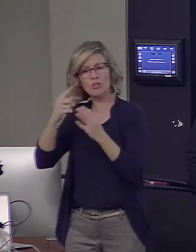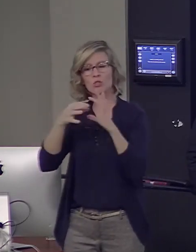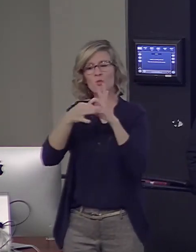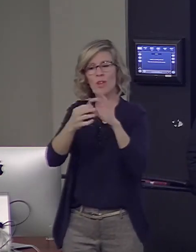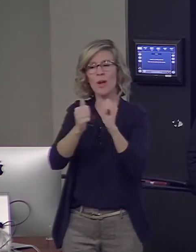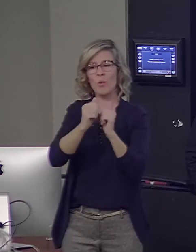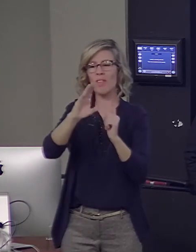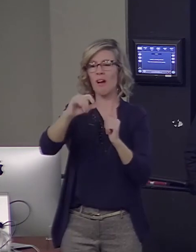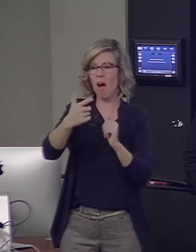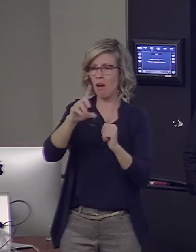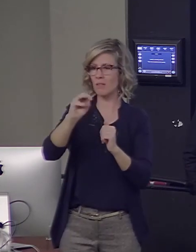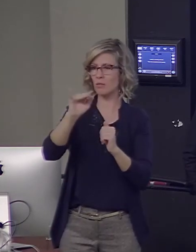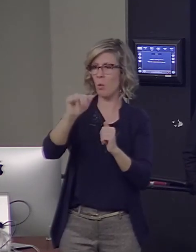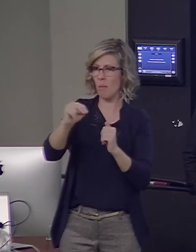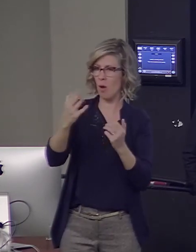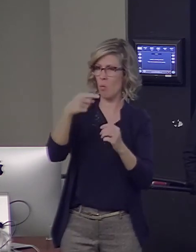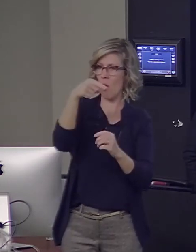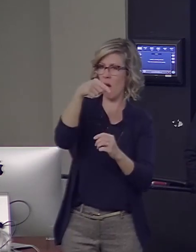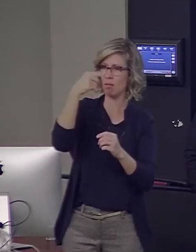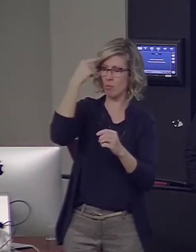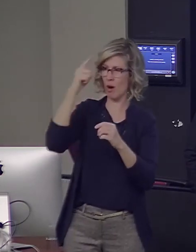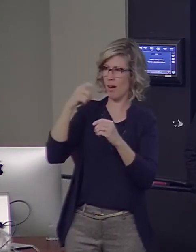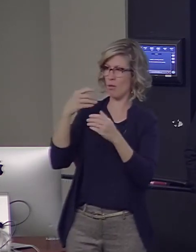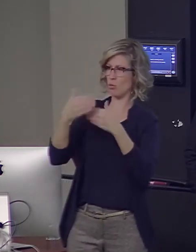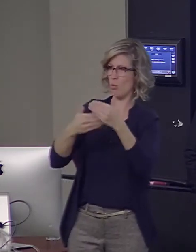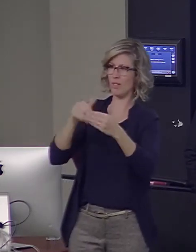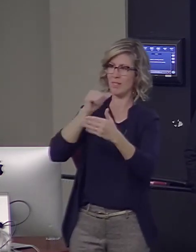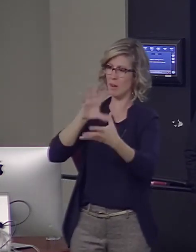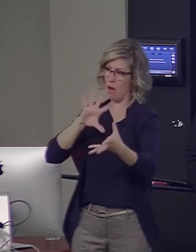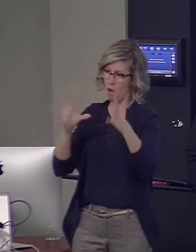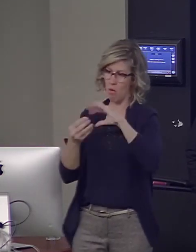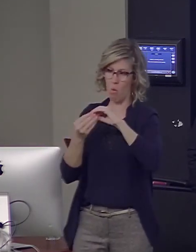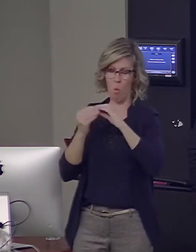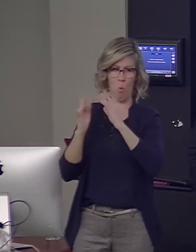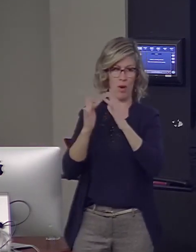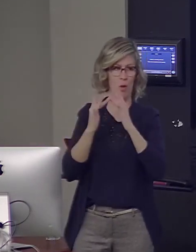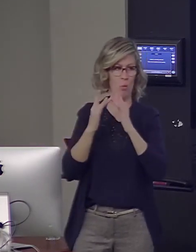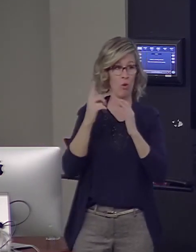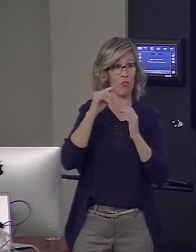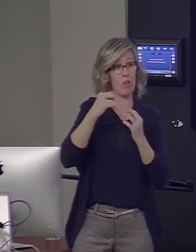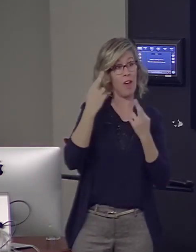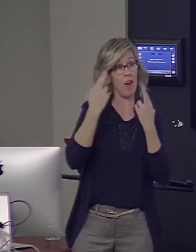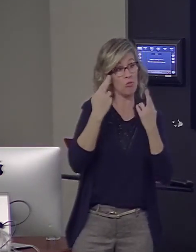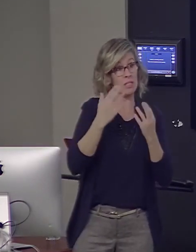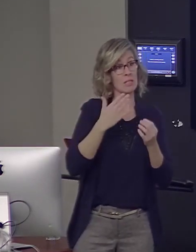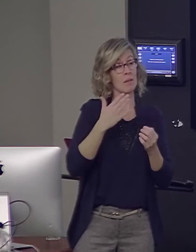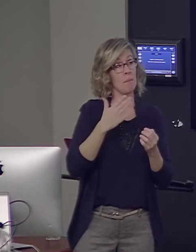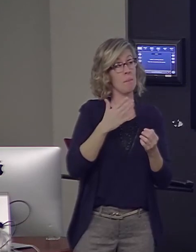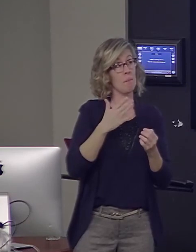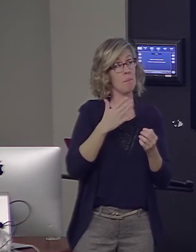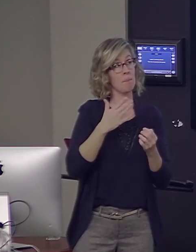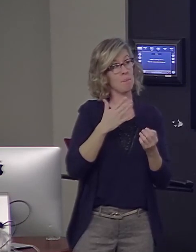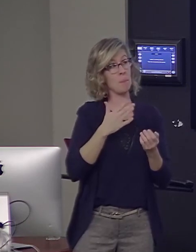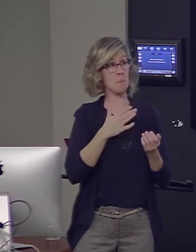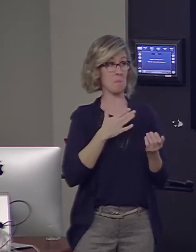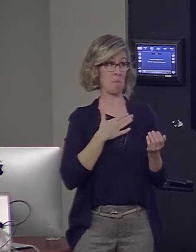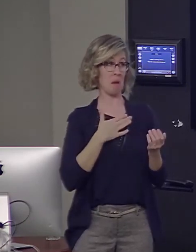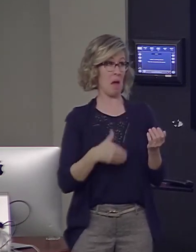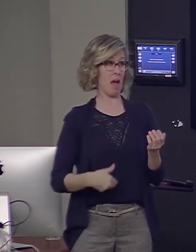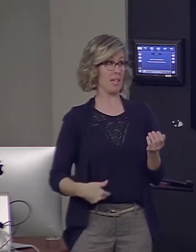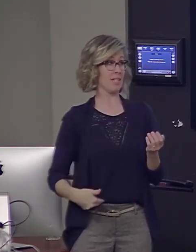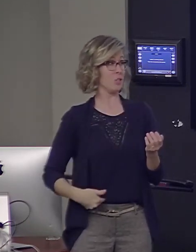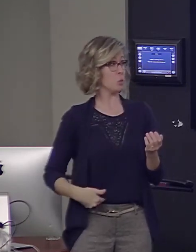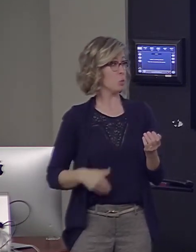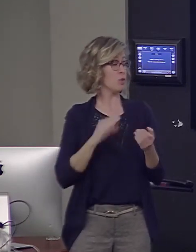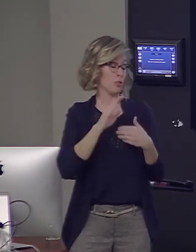they're processing and of the network as a whole. And for that reason, my intuition and